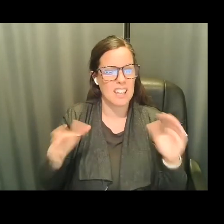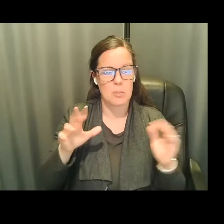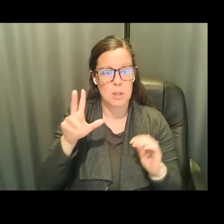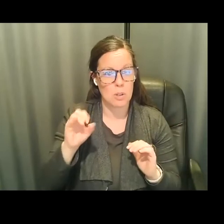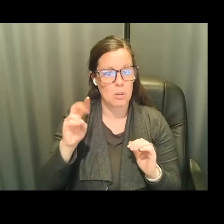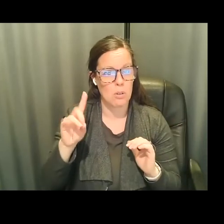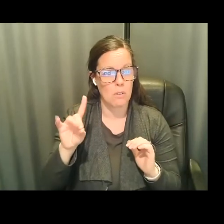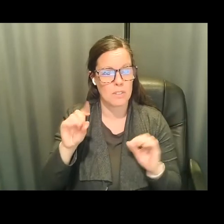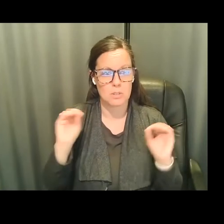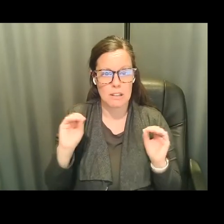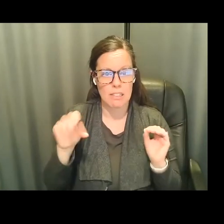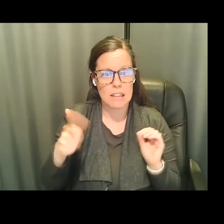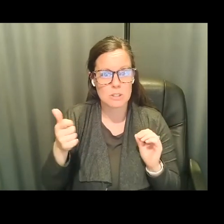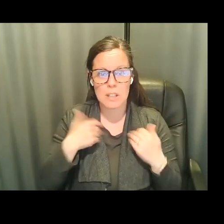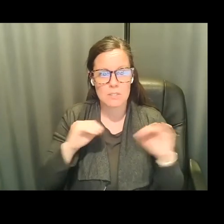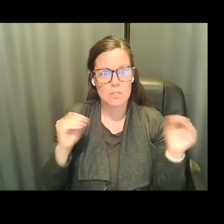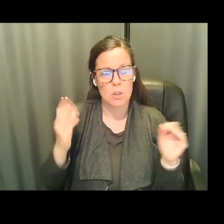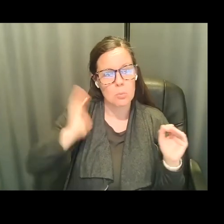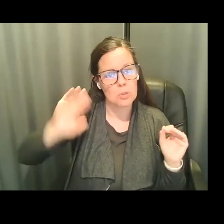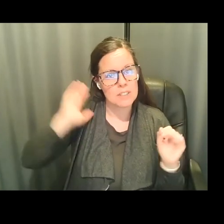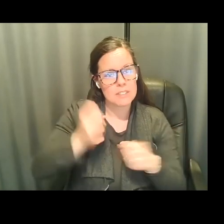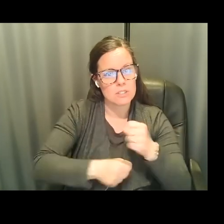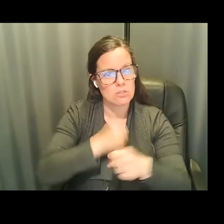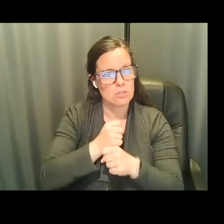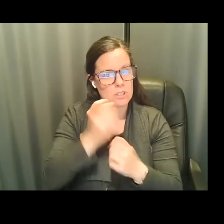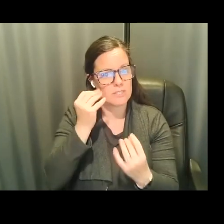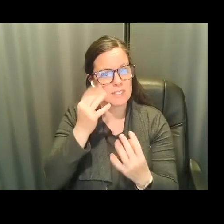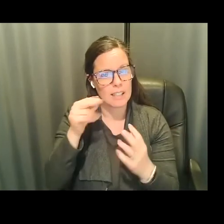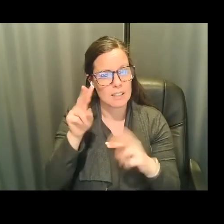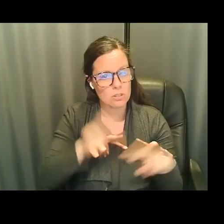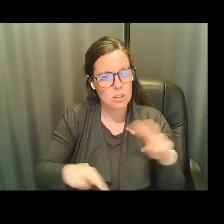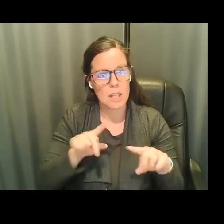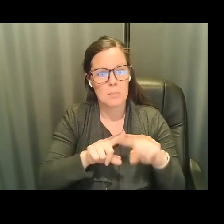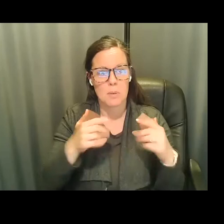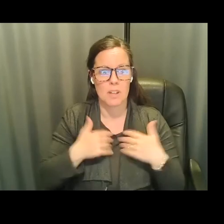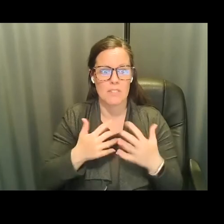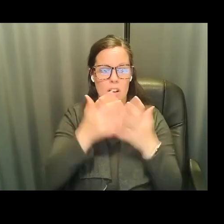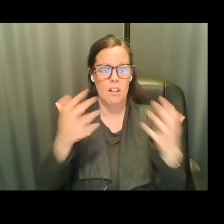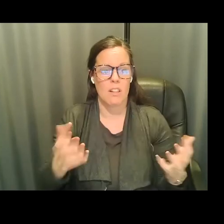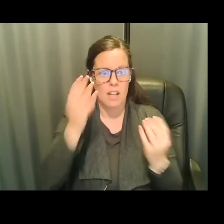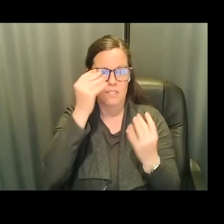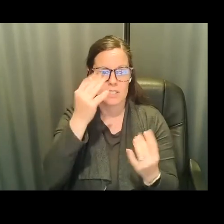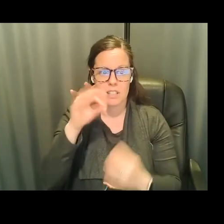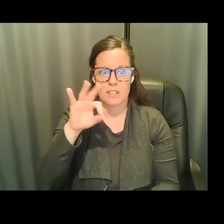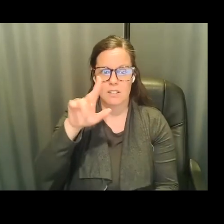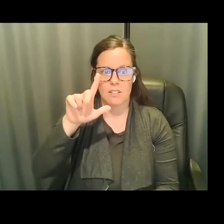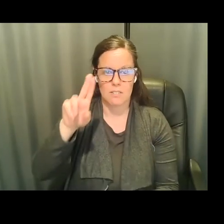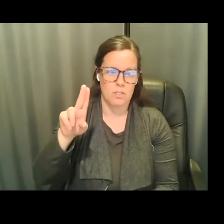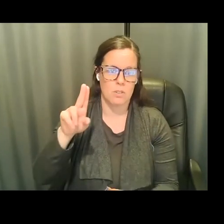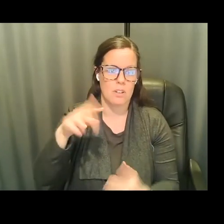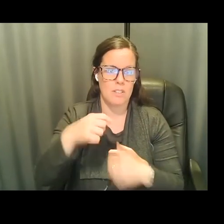we don't have previous years of data to look at. However, we have lots of data on flu, and this year is